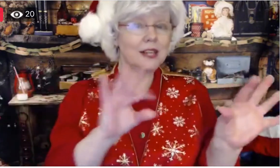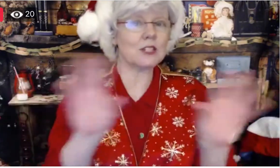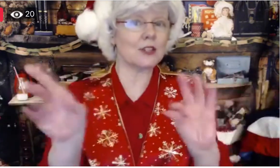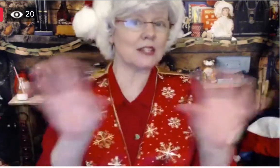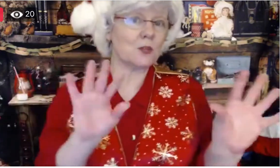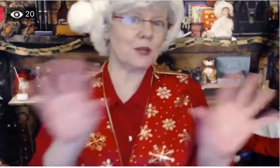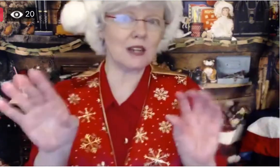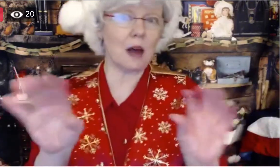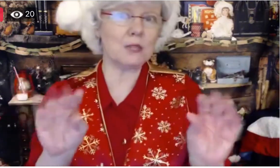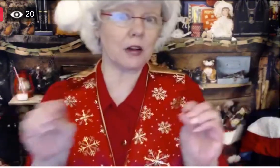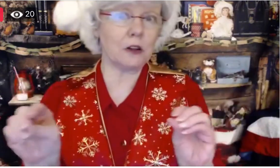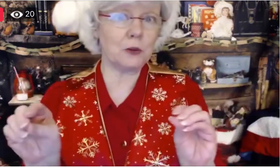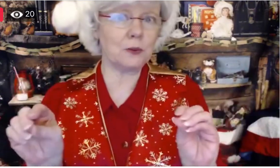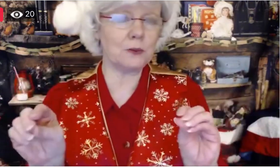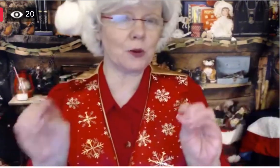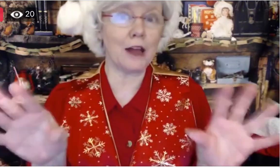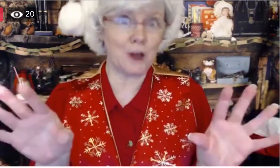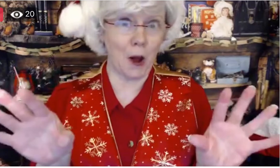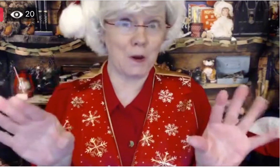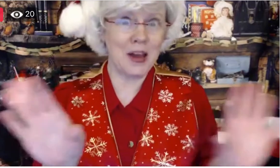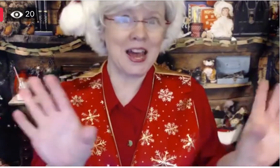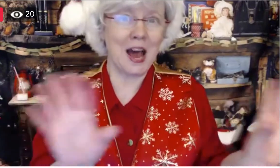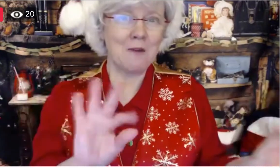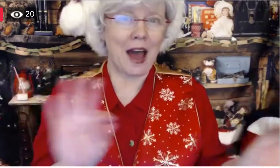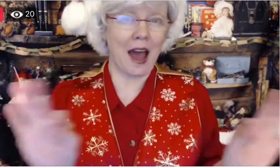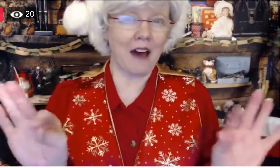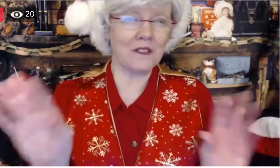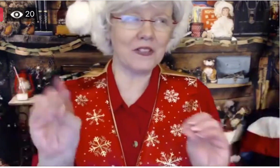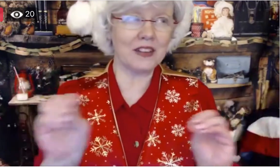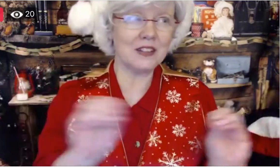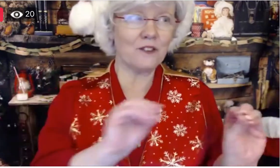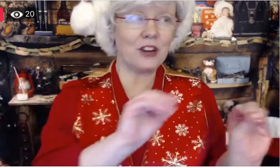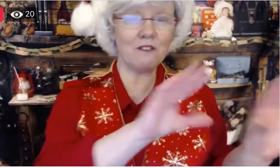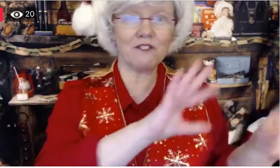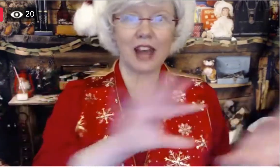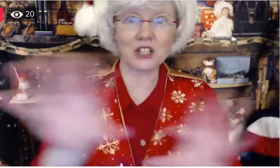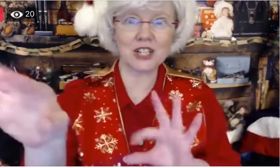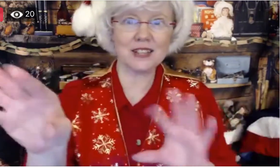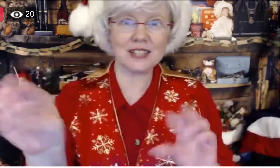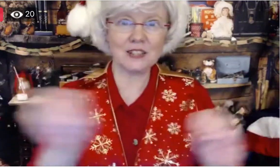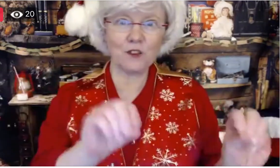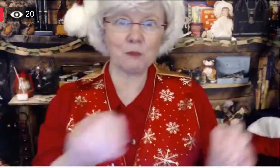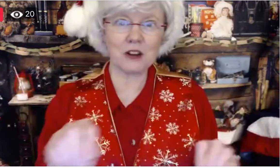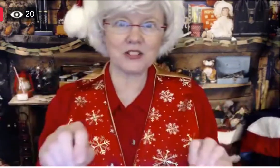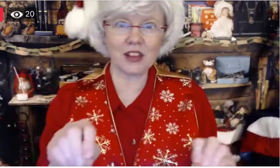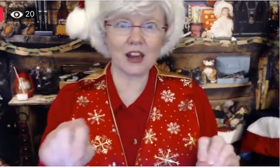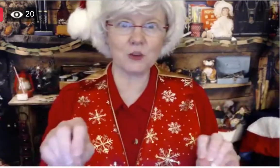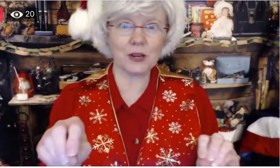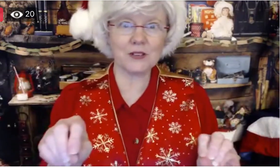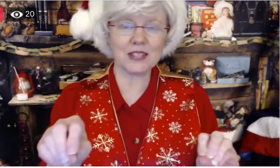So that's the reason I'm telling you what I know about how the different inflections in different parts of the country are